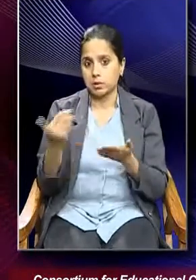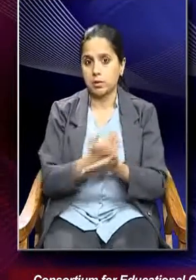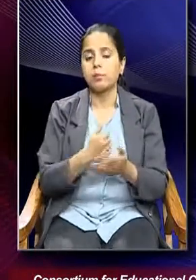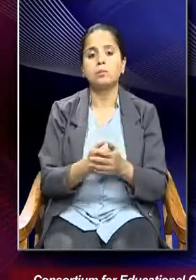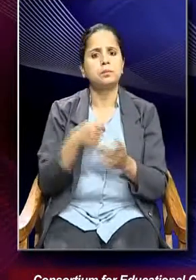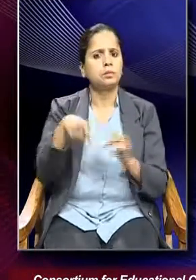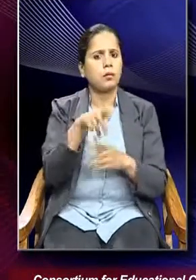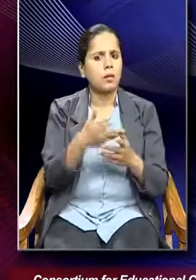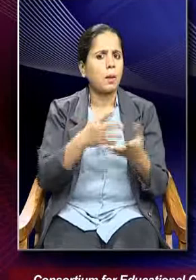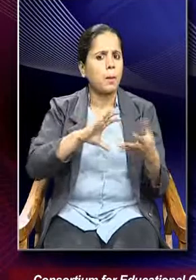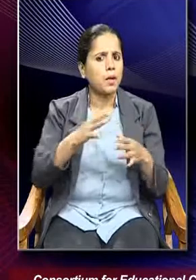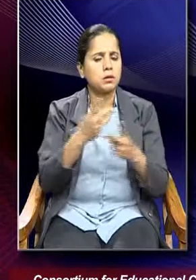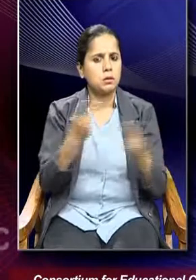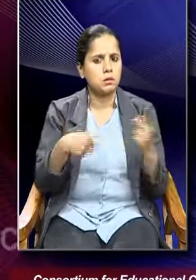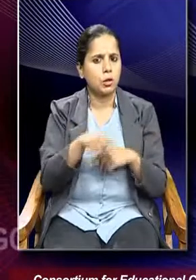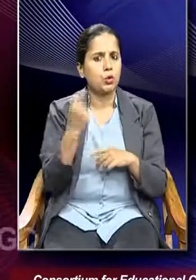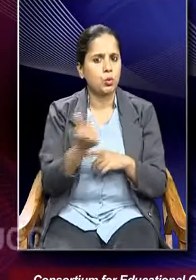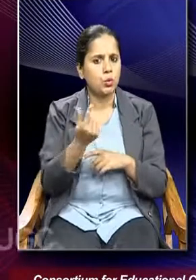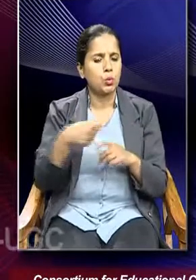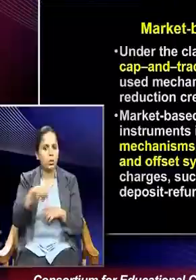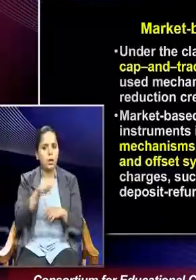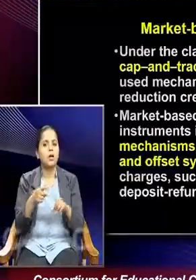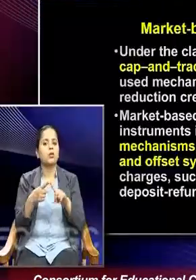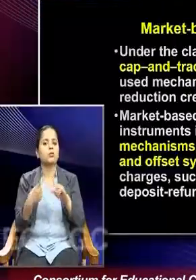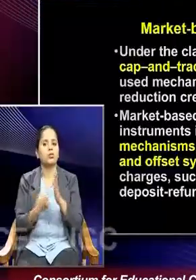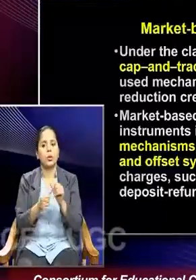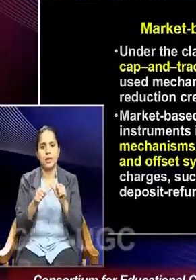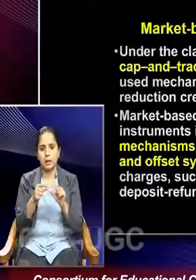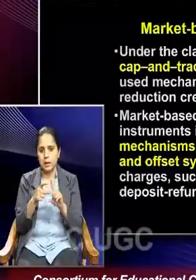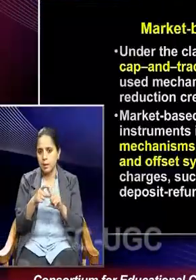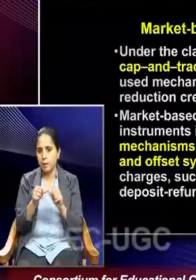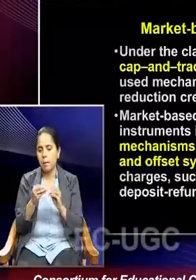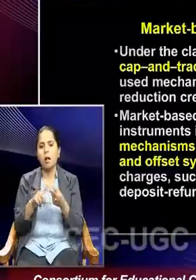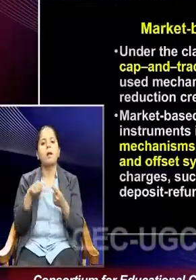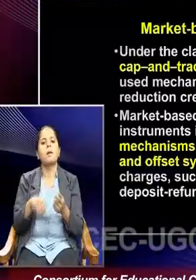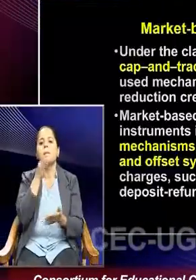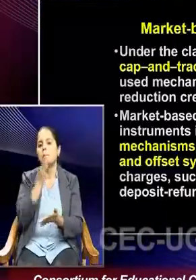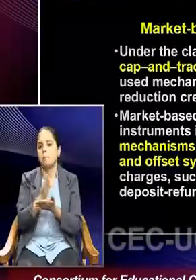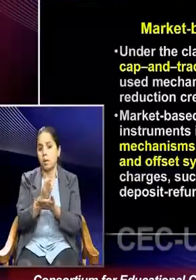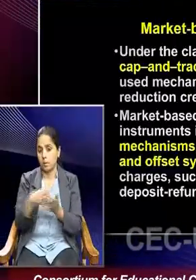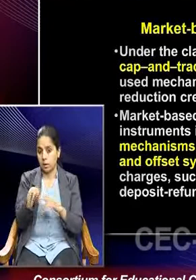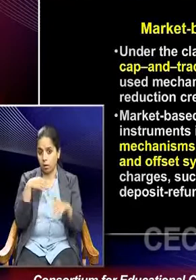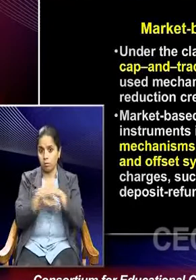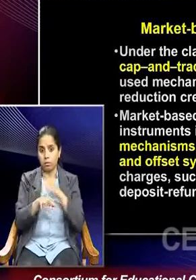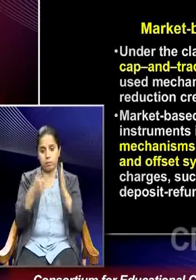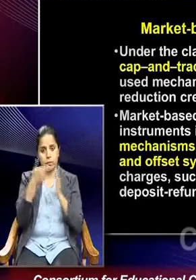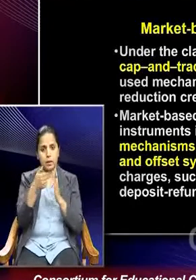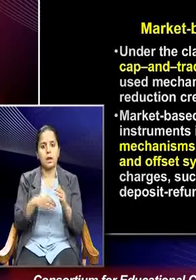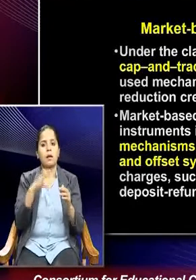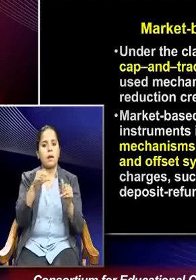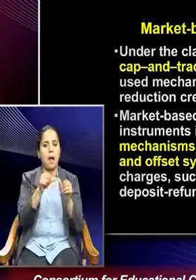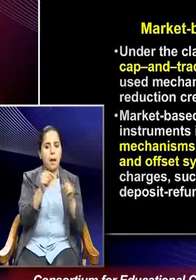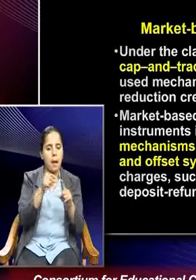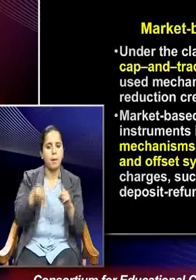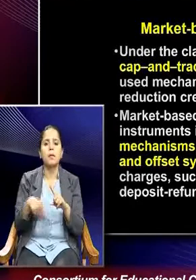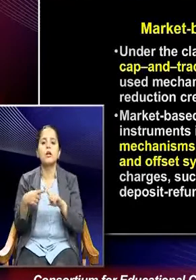Market-based instrument, under the class of tradable permits, there is a special instrument called as cap and trade. It